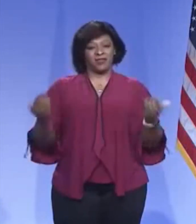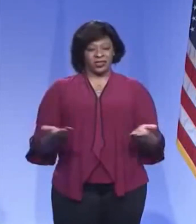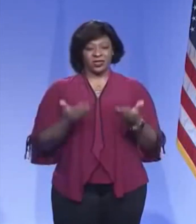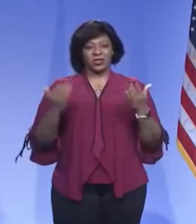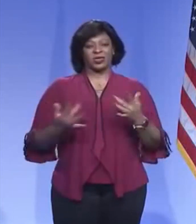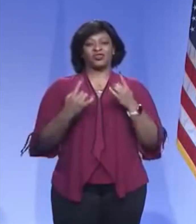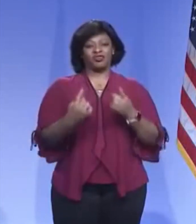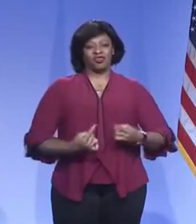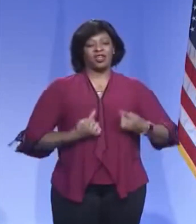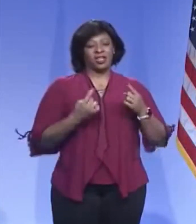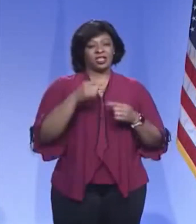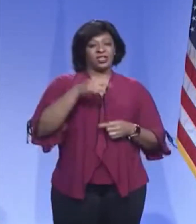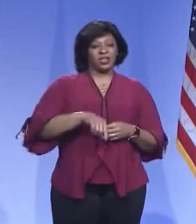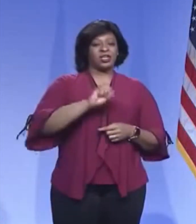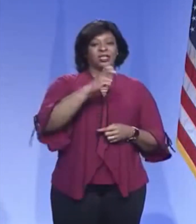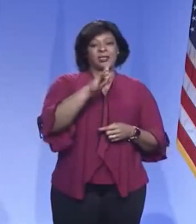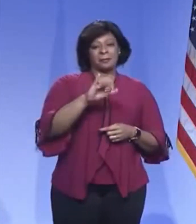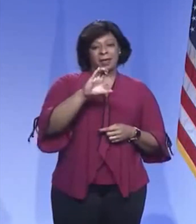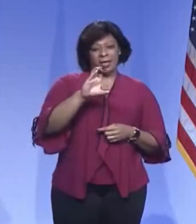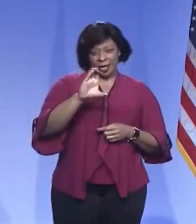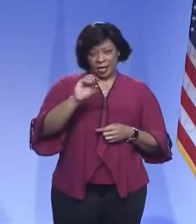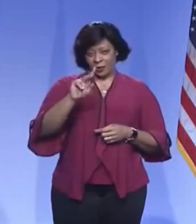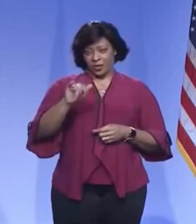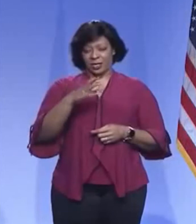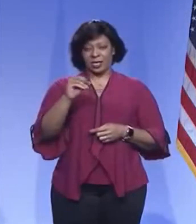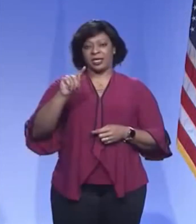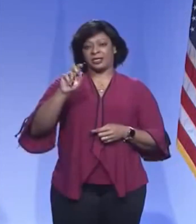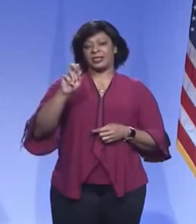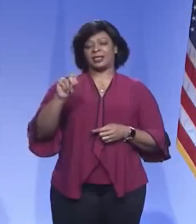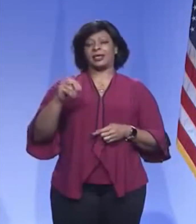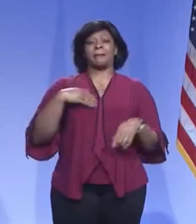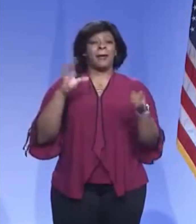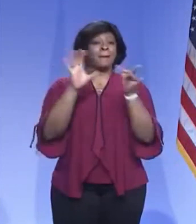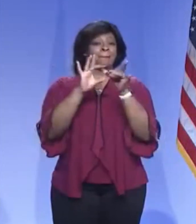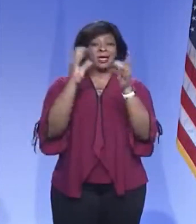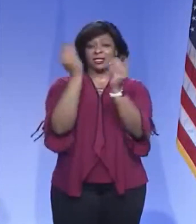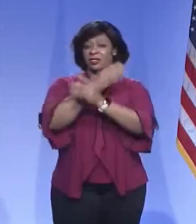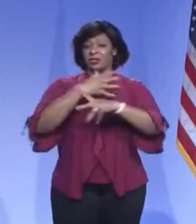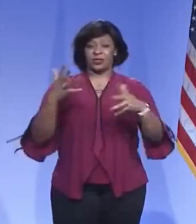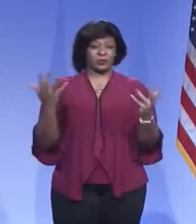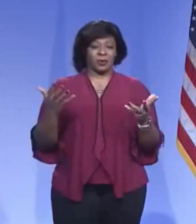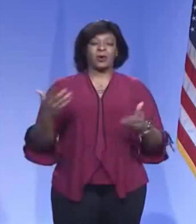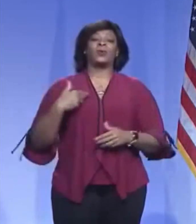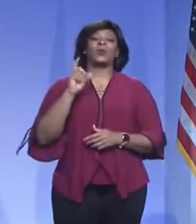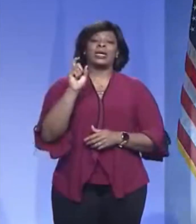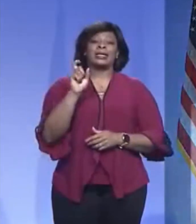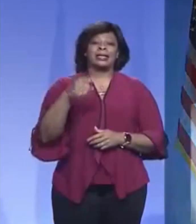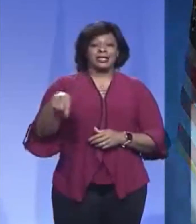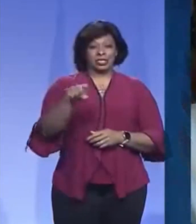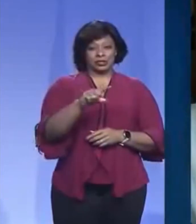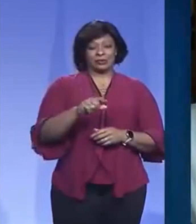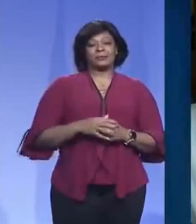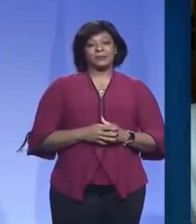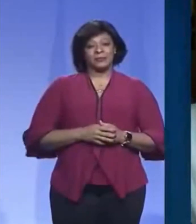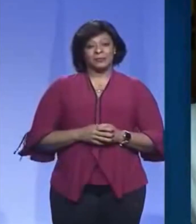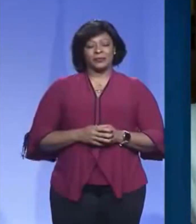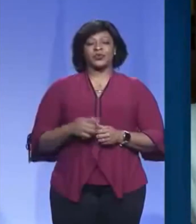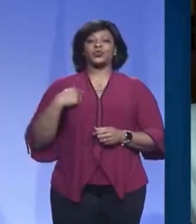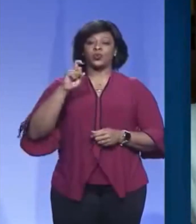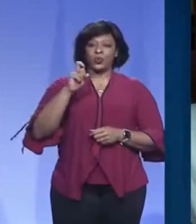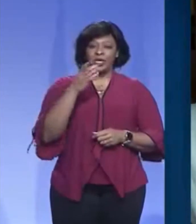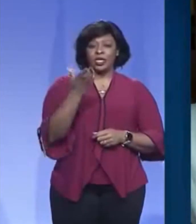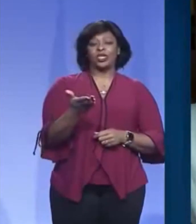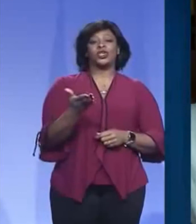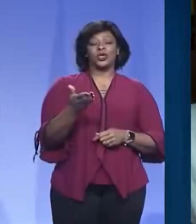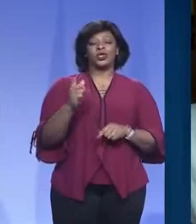in Memphis and Shelby County and in Tennessee. And so my message for you today is that we need you. We need